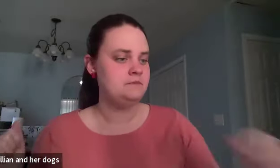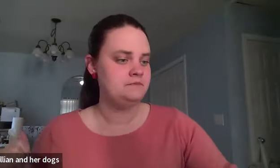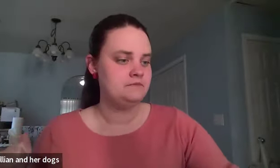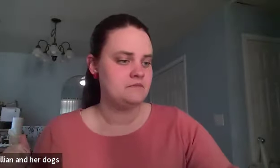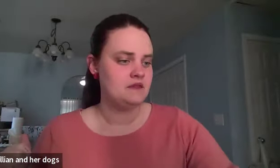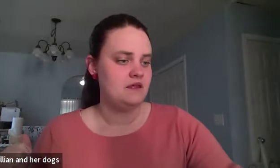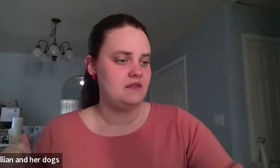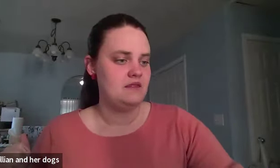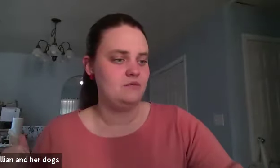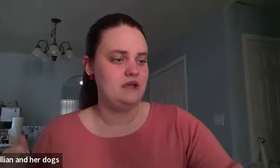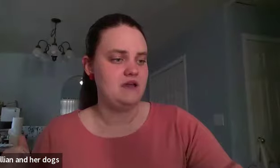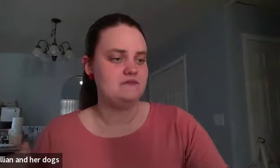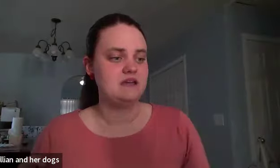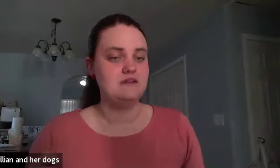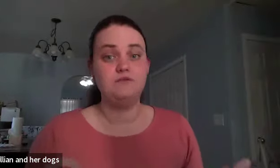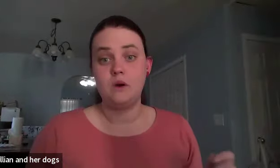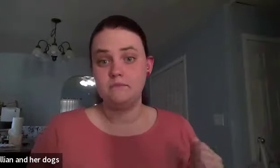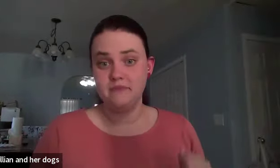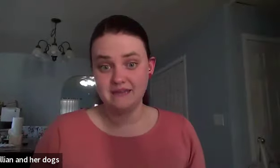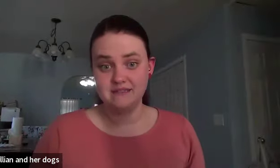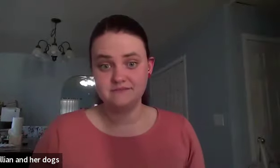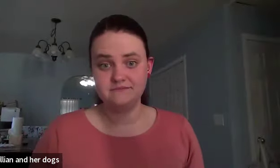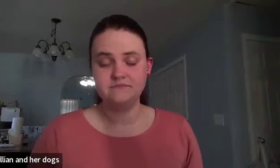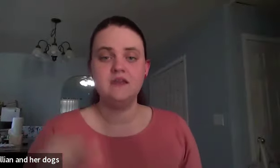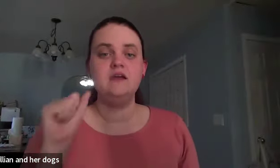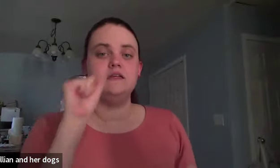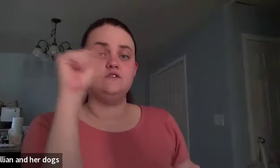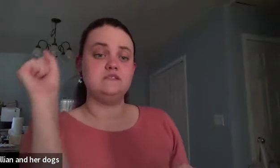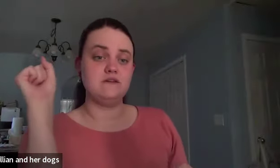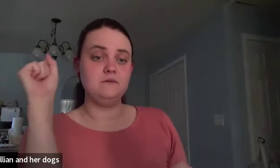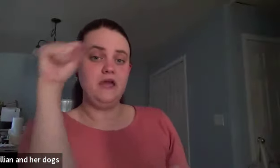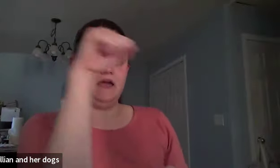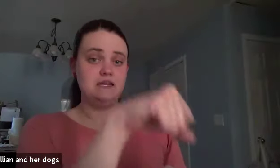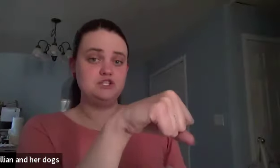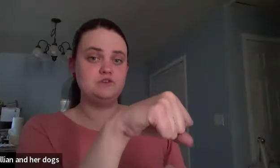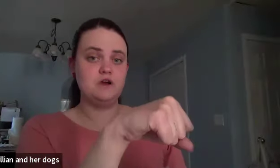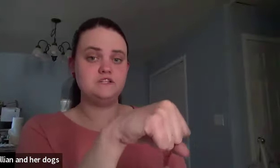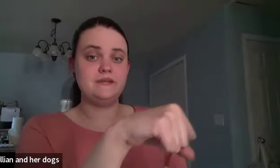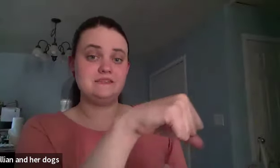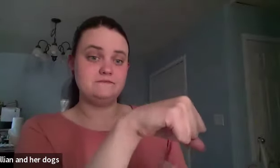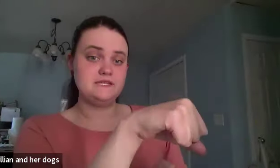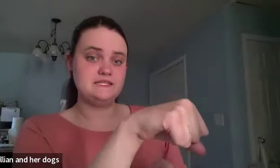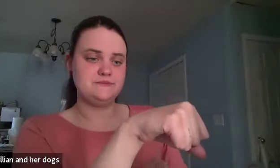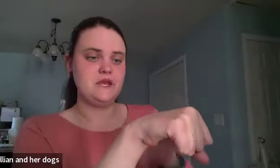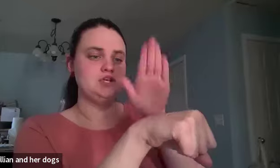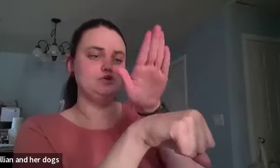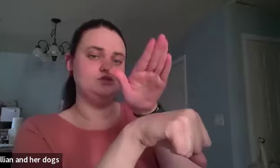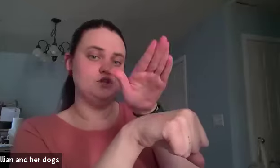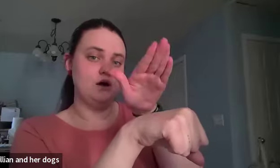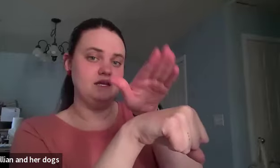Okay. Then we have the sign for pet. And so the sign for pet is your non-dominant is a fist. Your